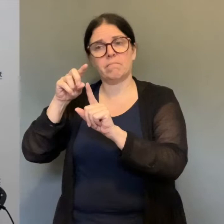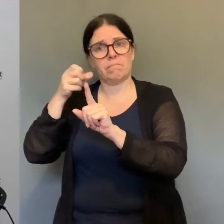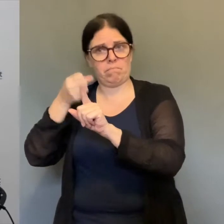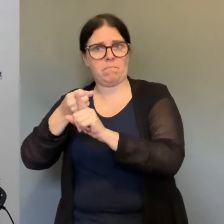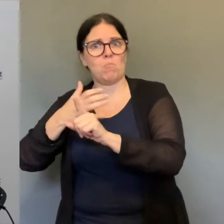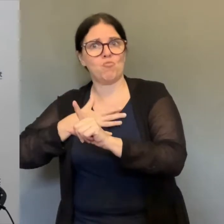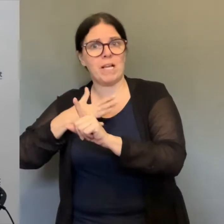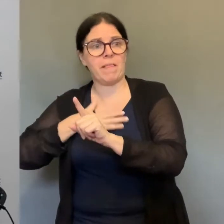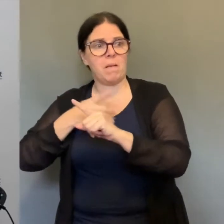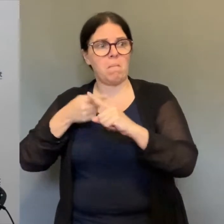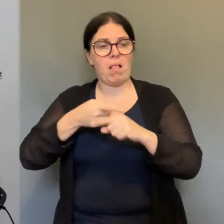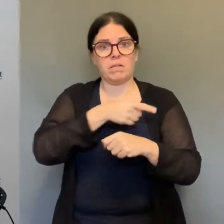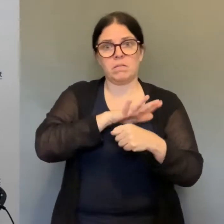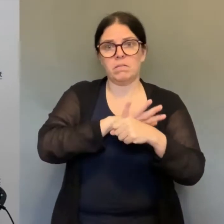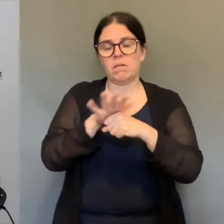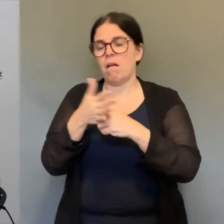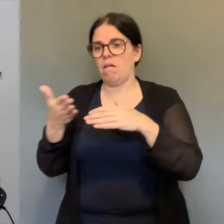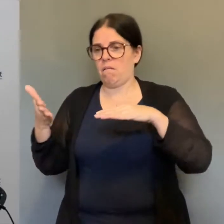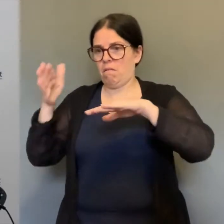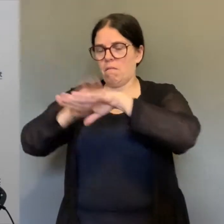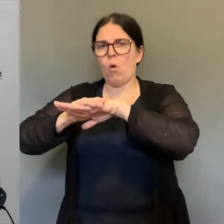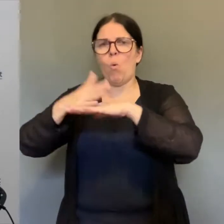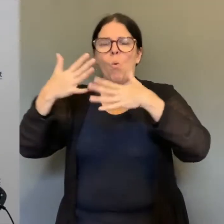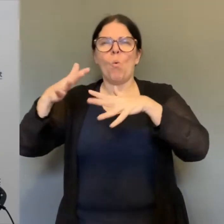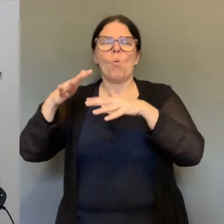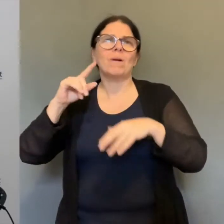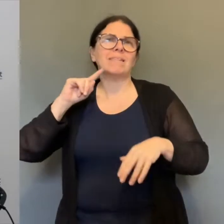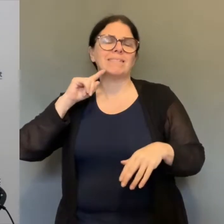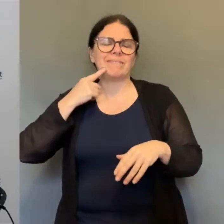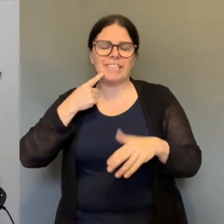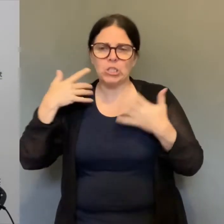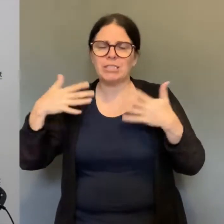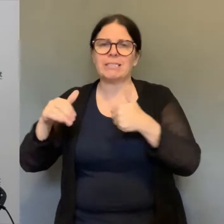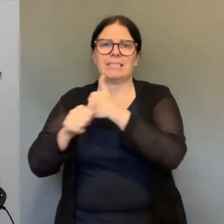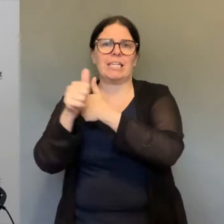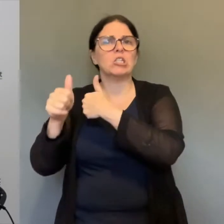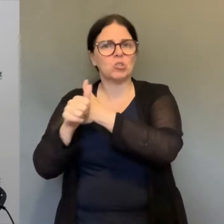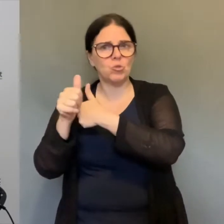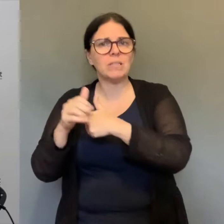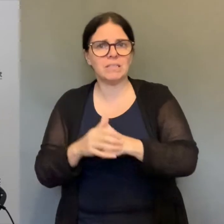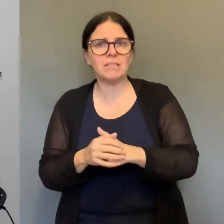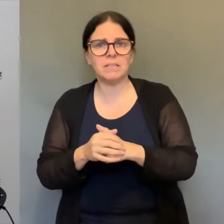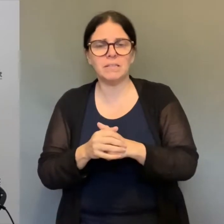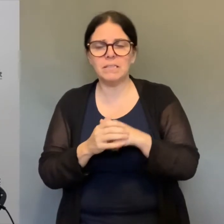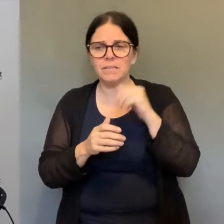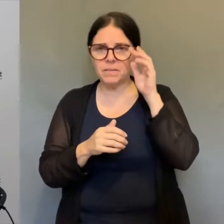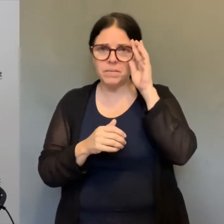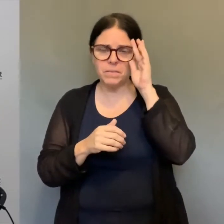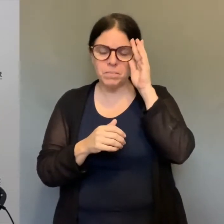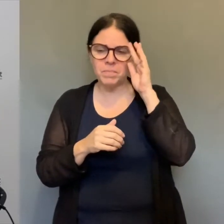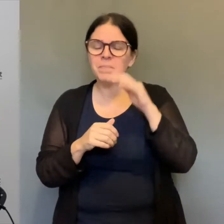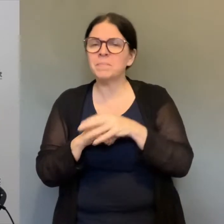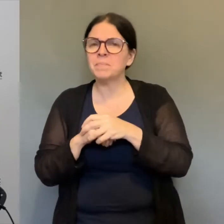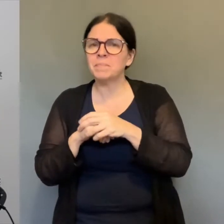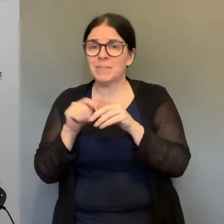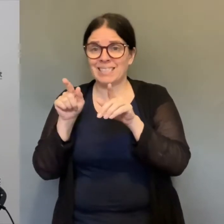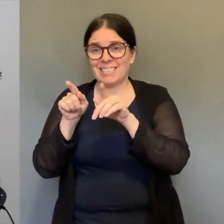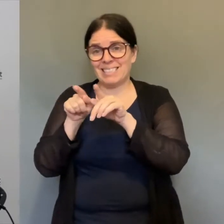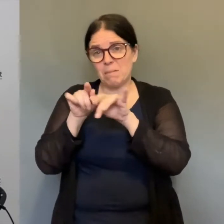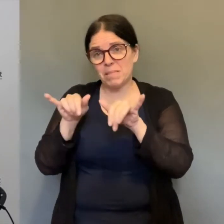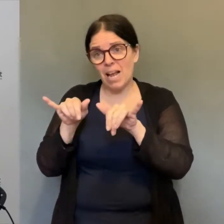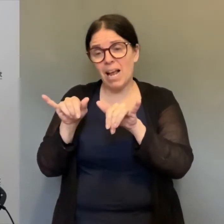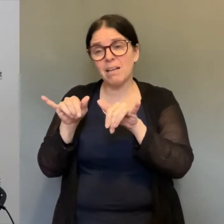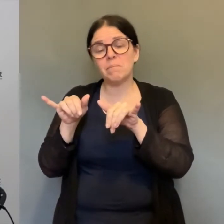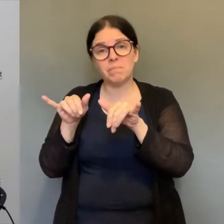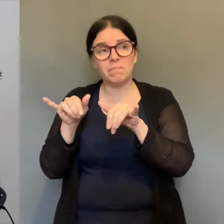recognition of these risks and general information on our WECHU.ca website, the Windsor-Essex Community Opioids and